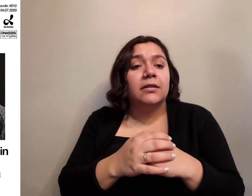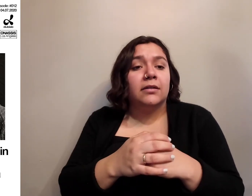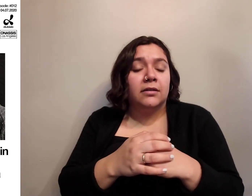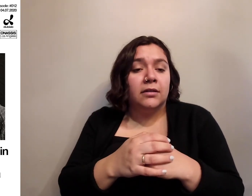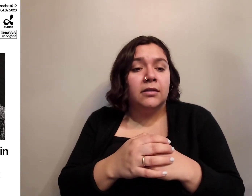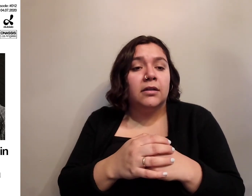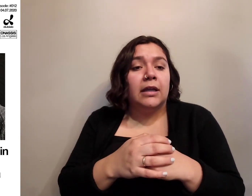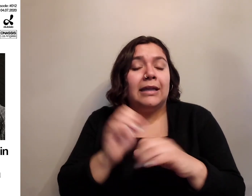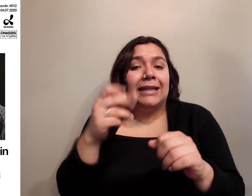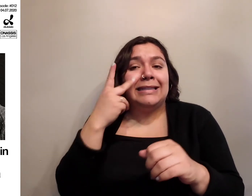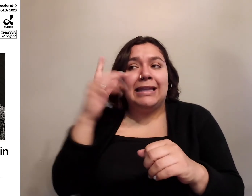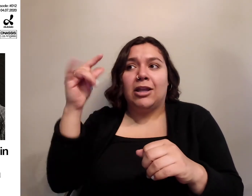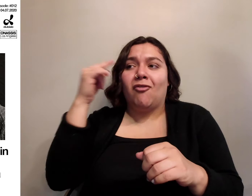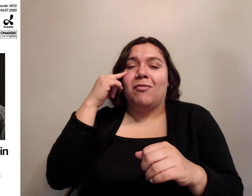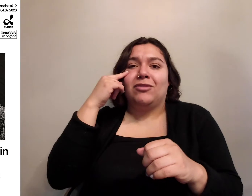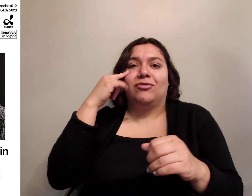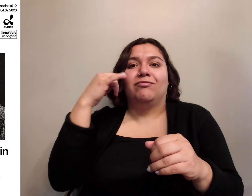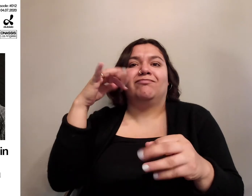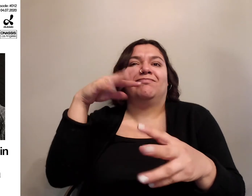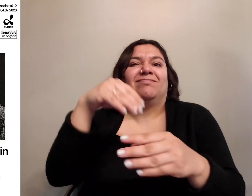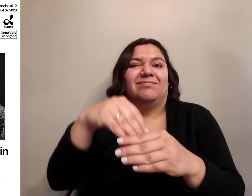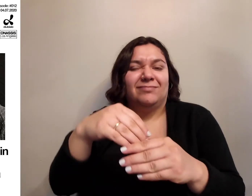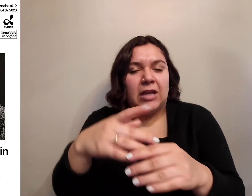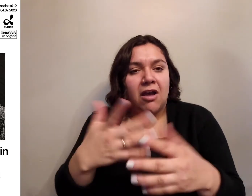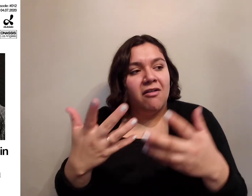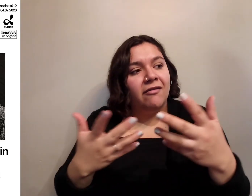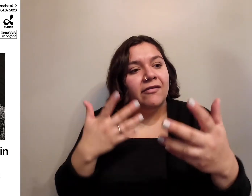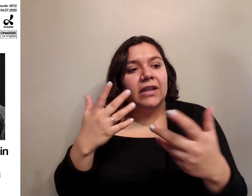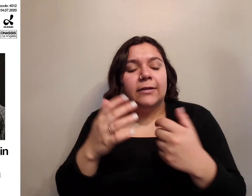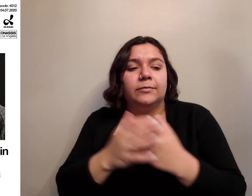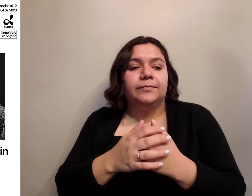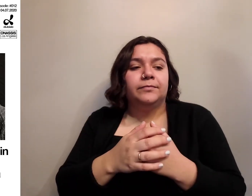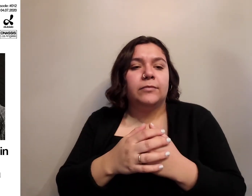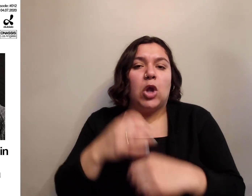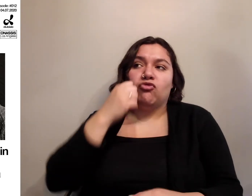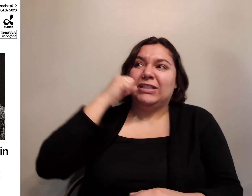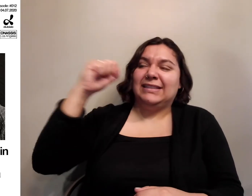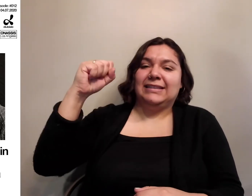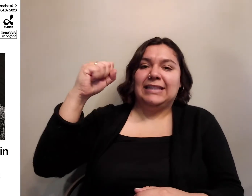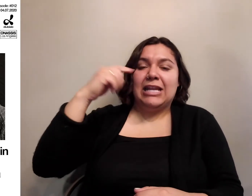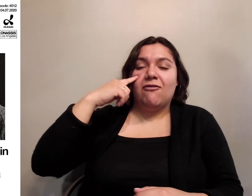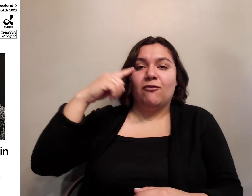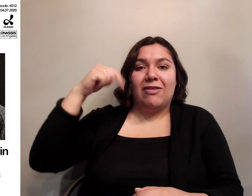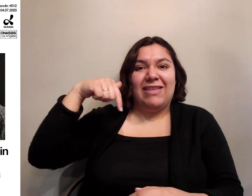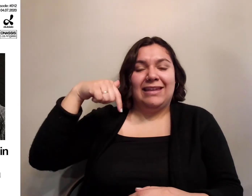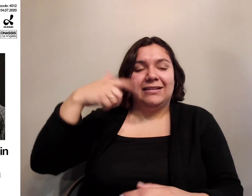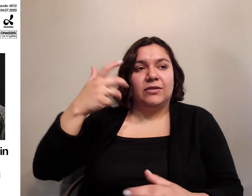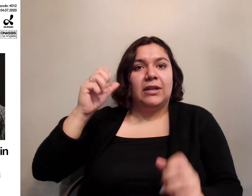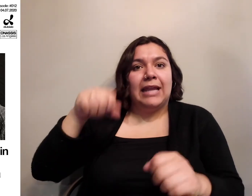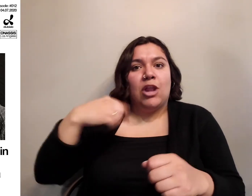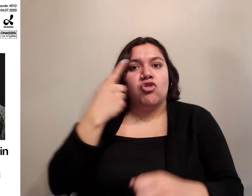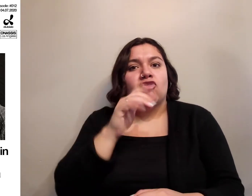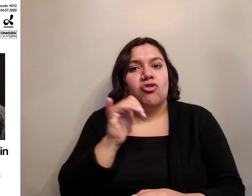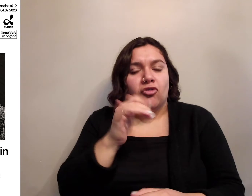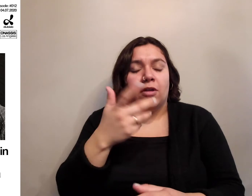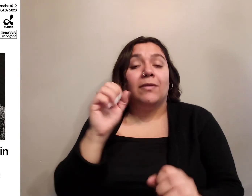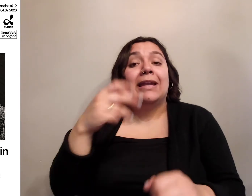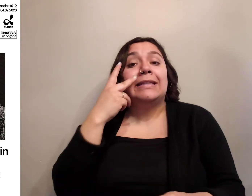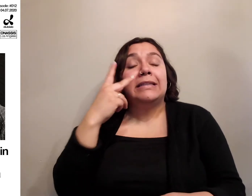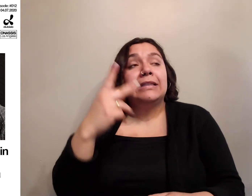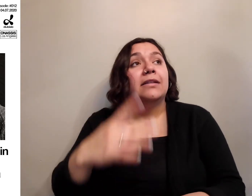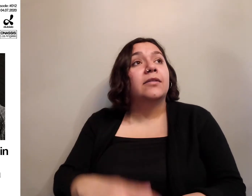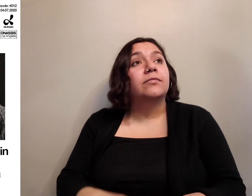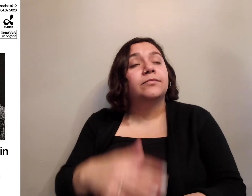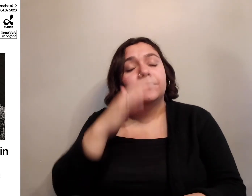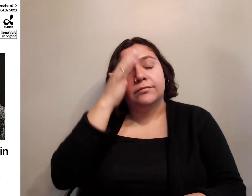constitutive elements of what a resistance to this could possibly look like. We can see it